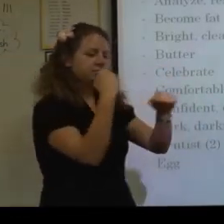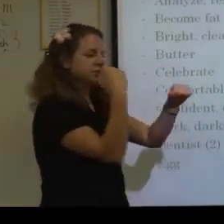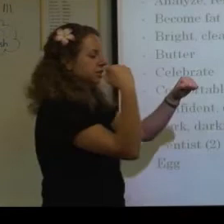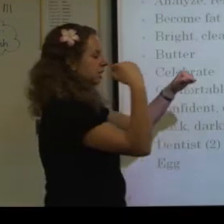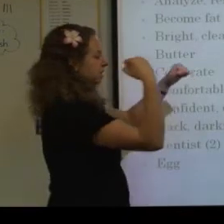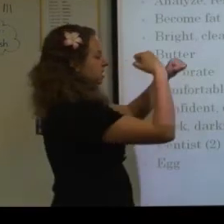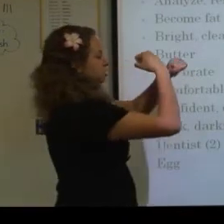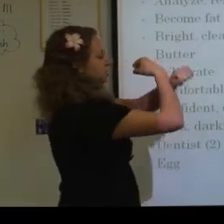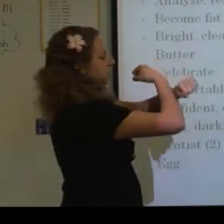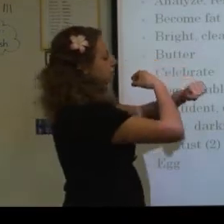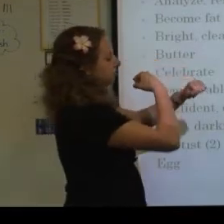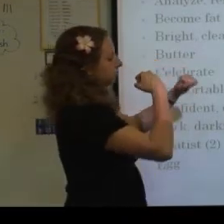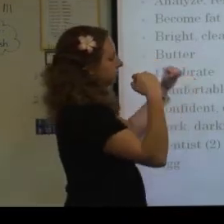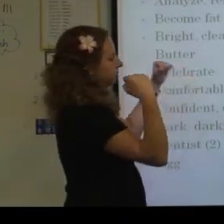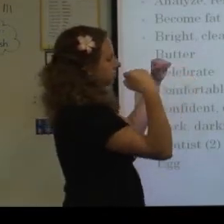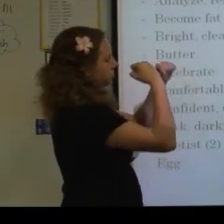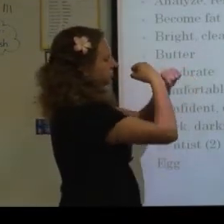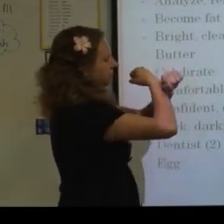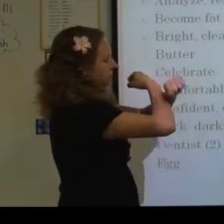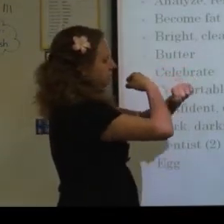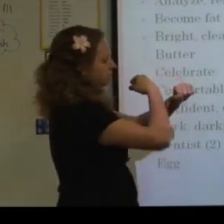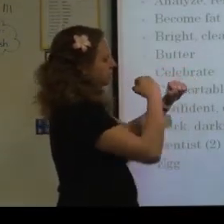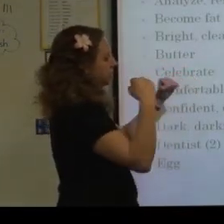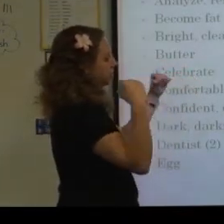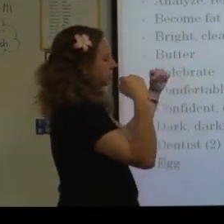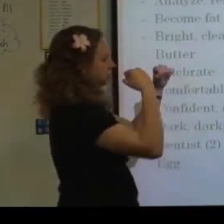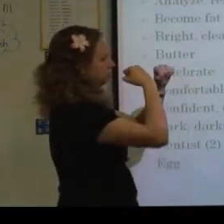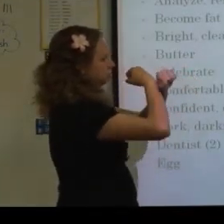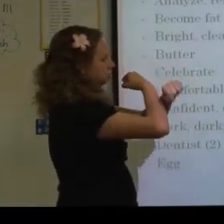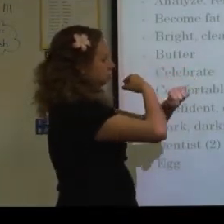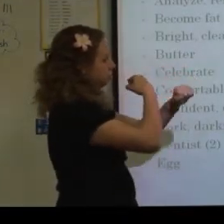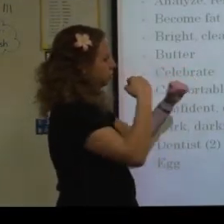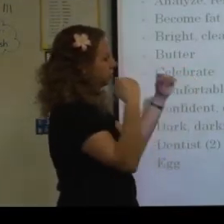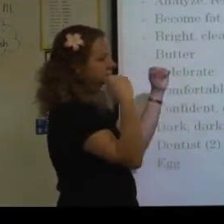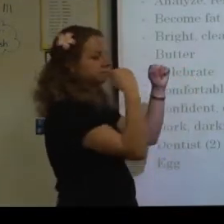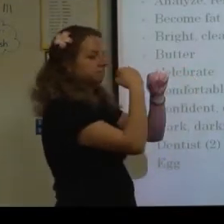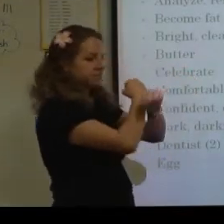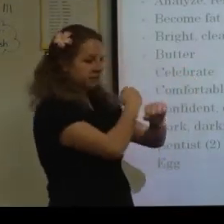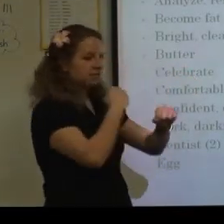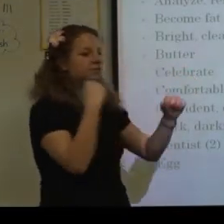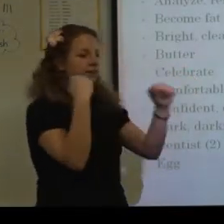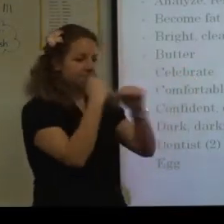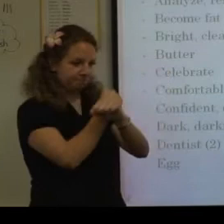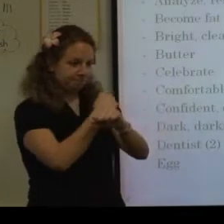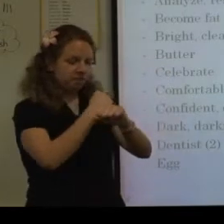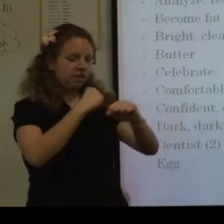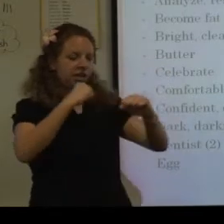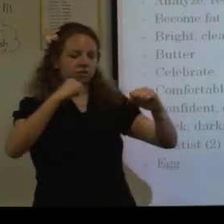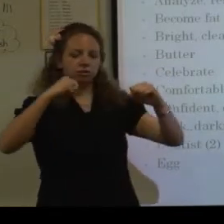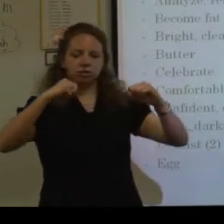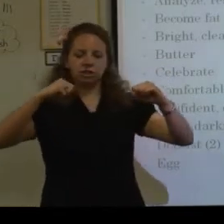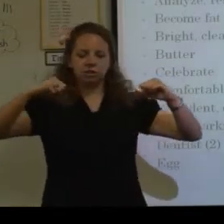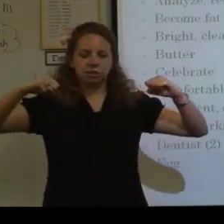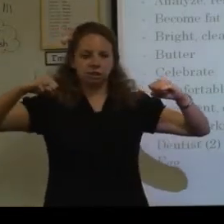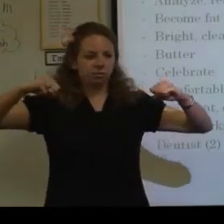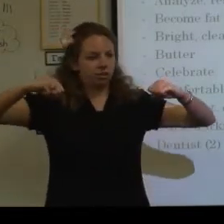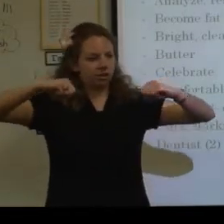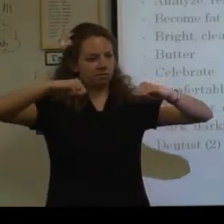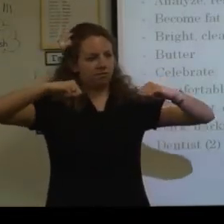So it's like your hands are just going right past each other, like that. Fight. And you turn it so they're like